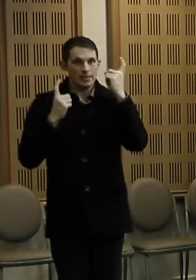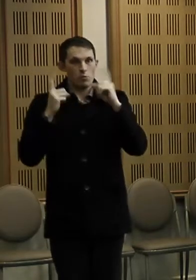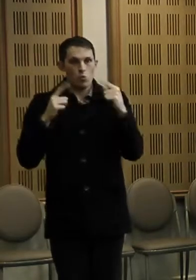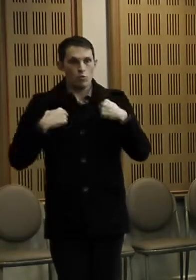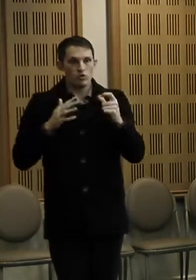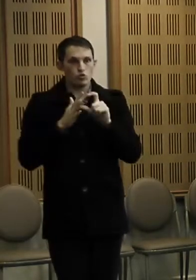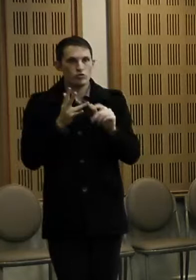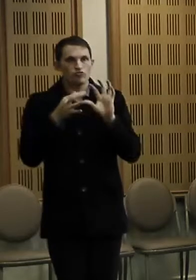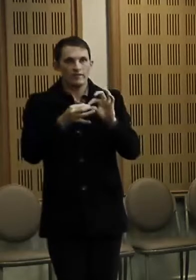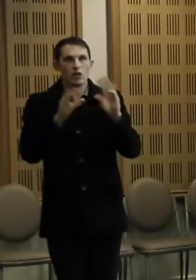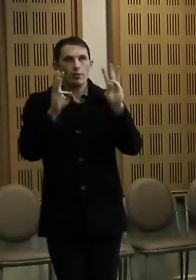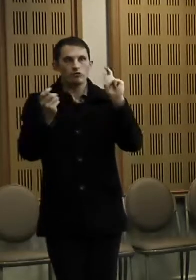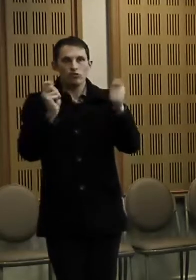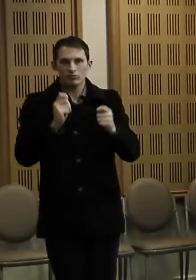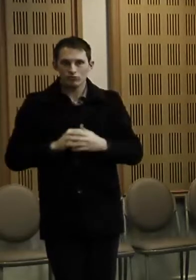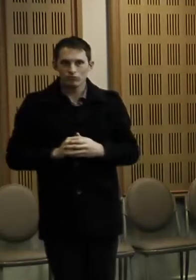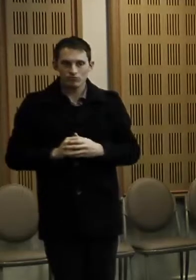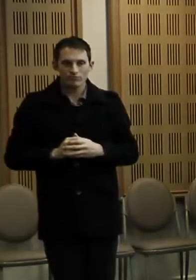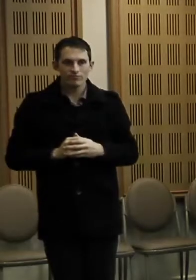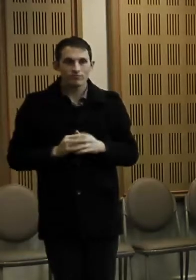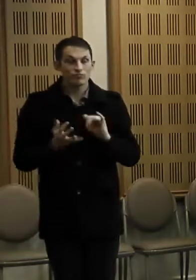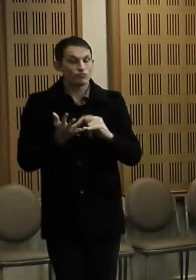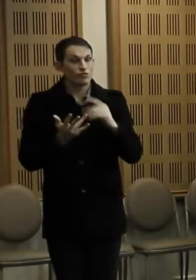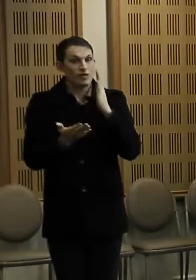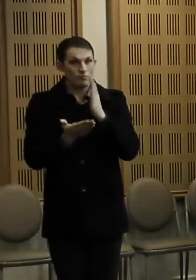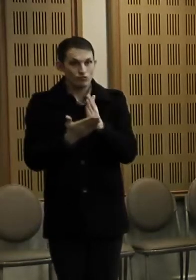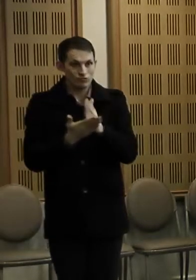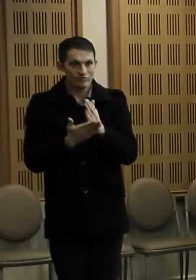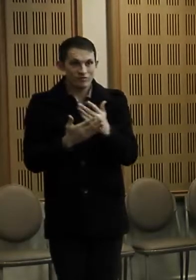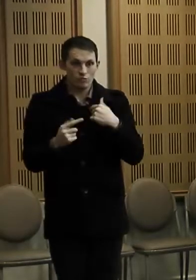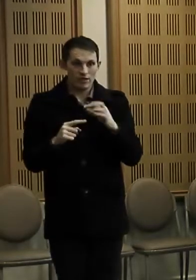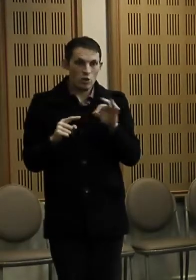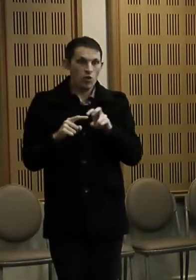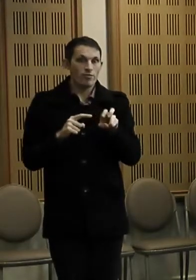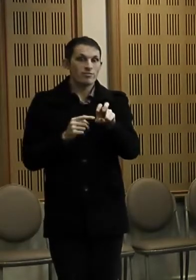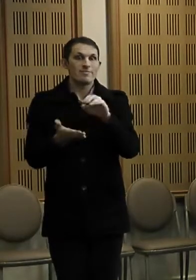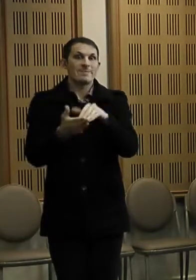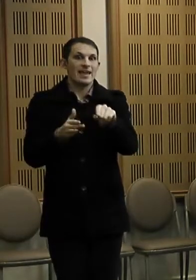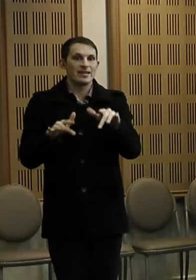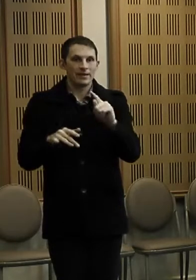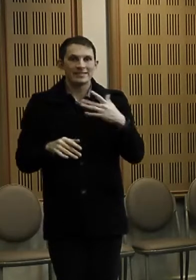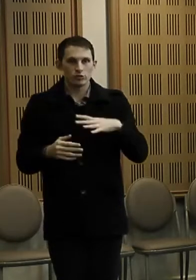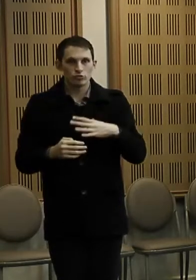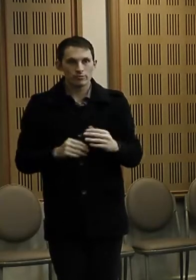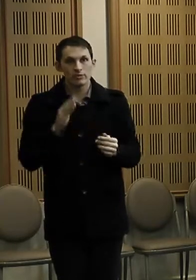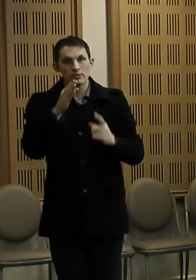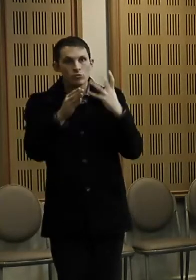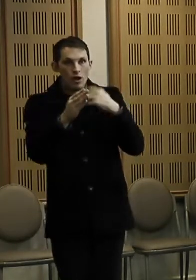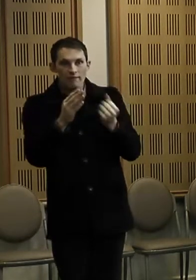So absolutely, it's just not there yet, and it needs to be. So my second question